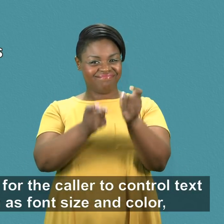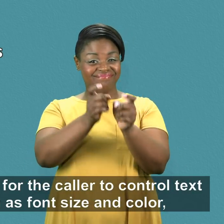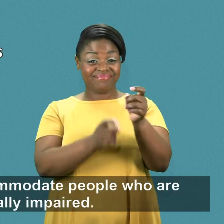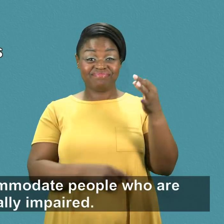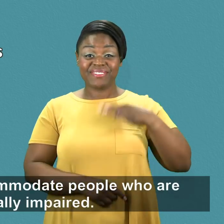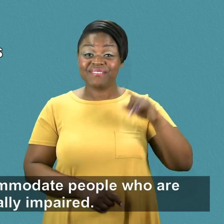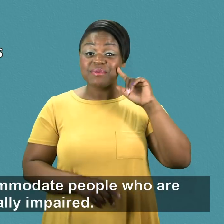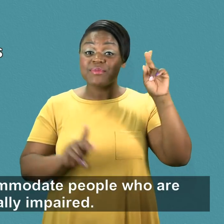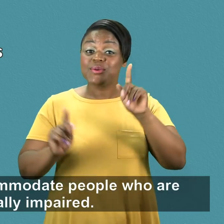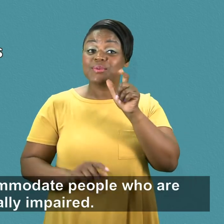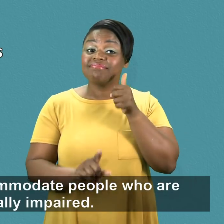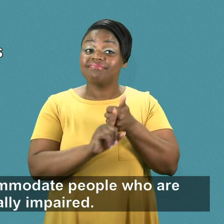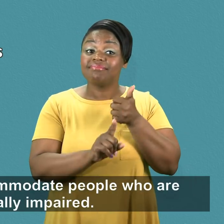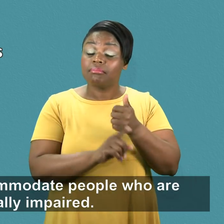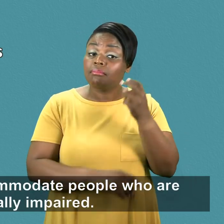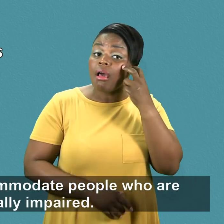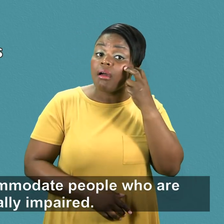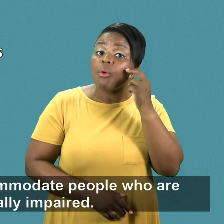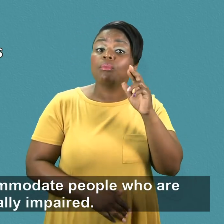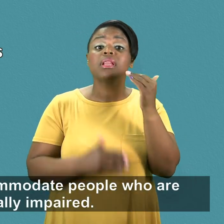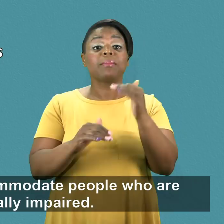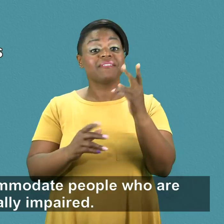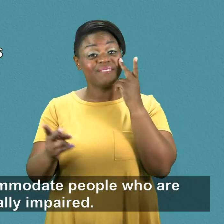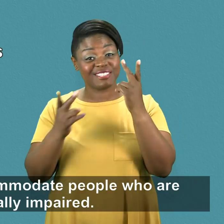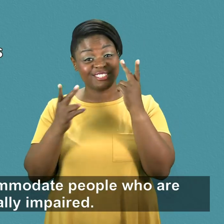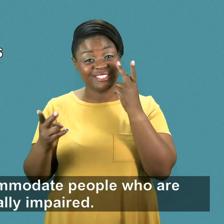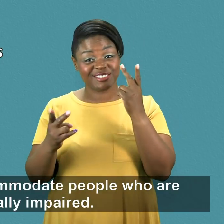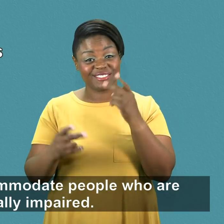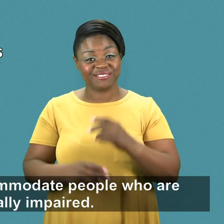may help accommodate people who are visually impaired.